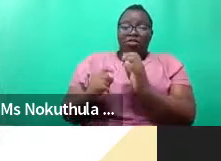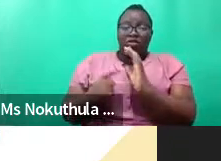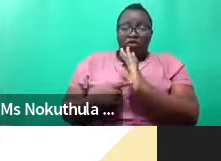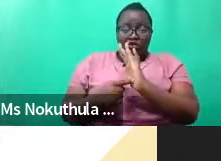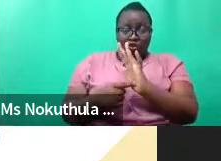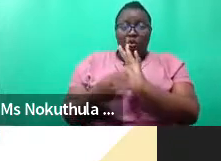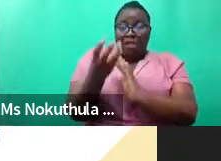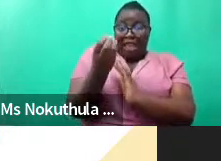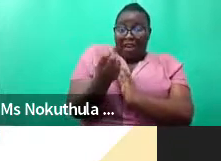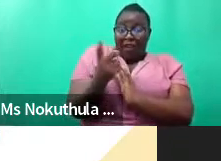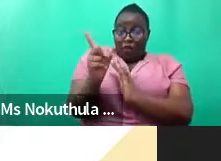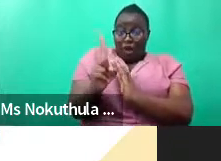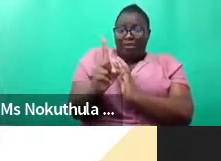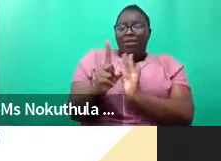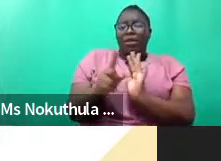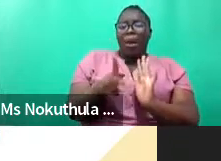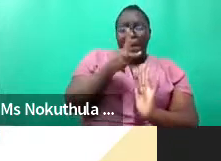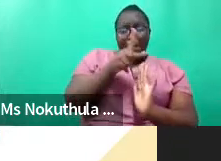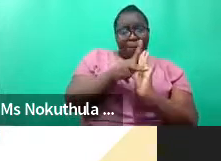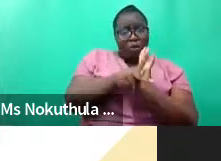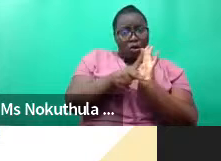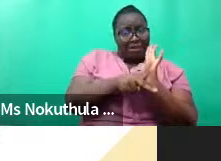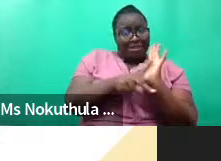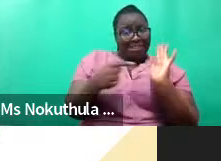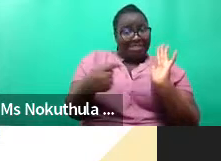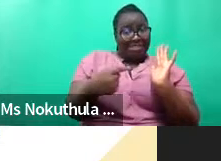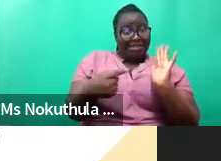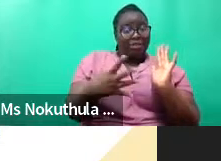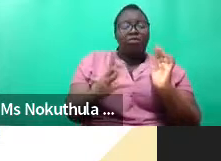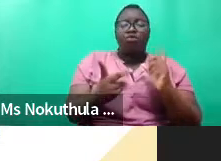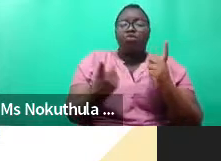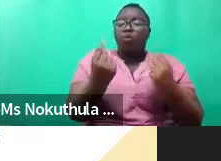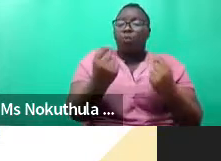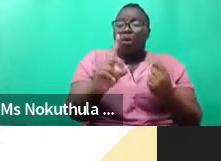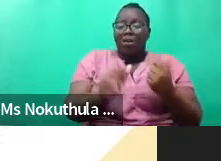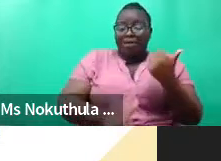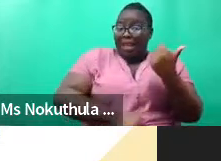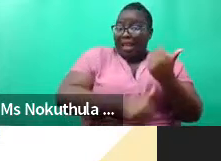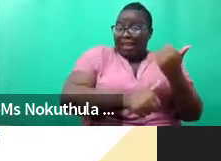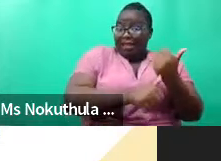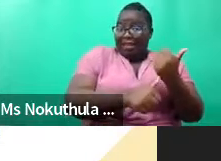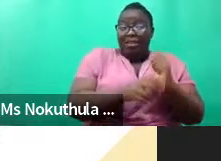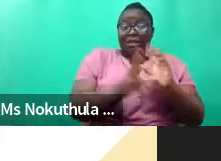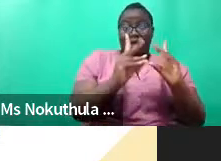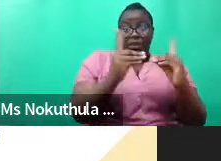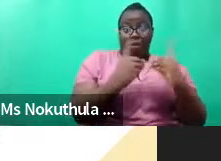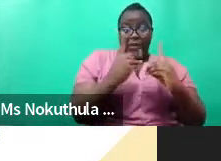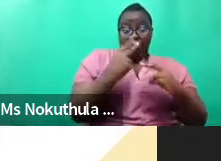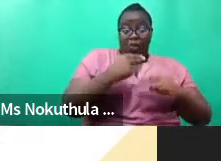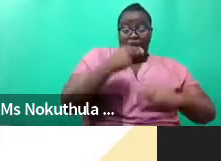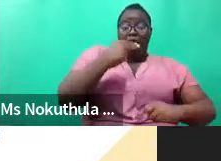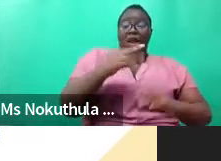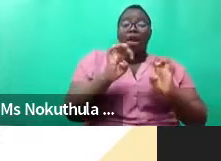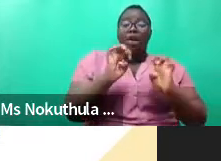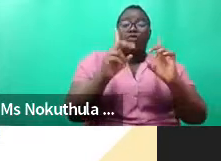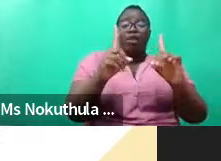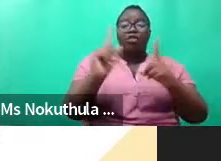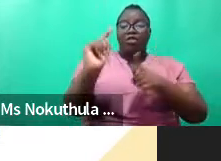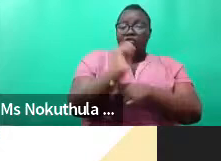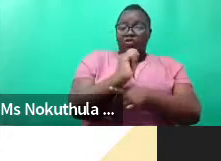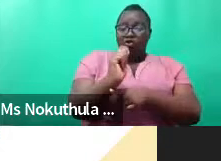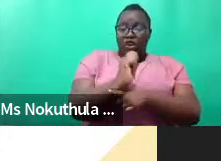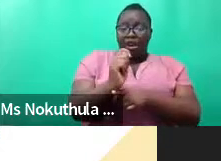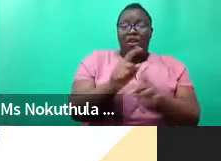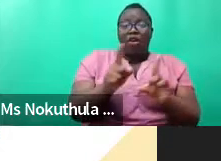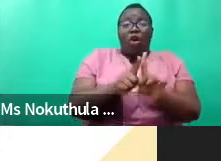policies that assist us to see that the Department of Higher Education and Training, the Department on